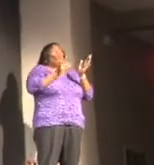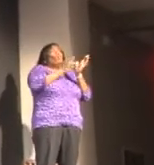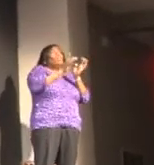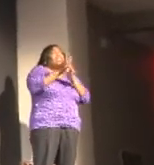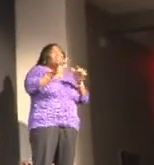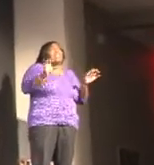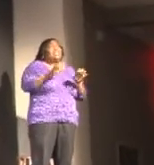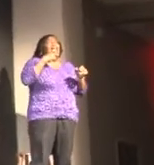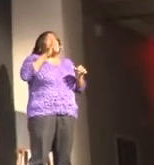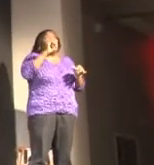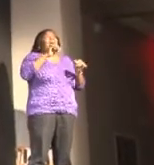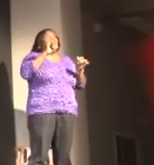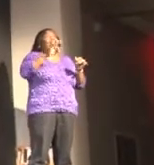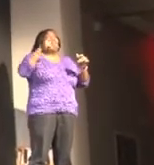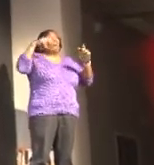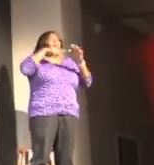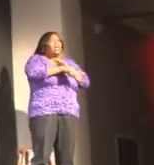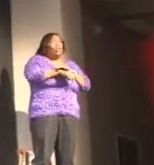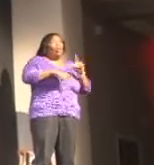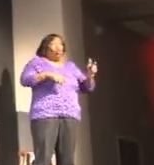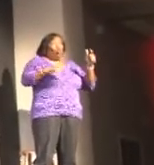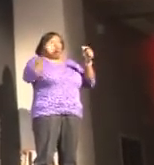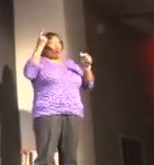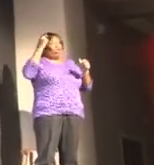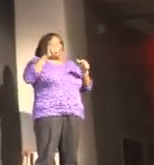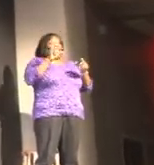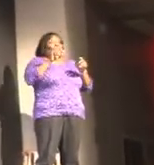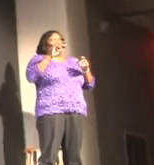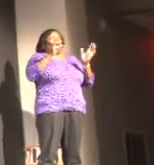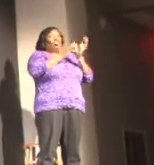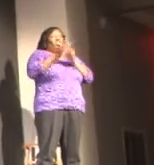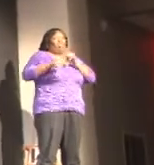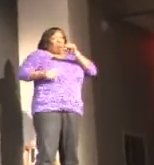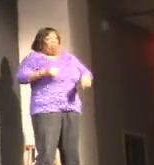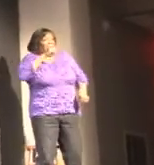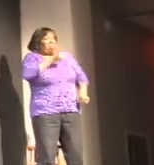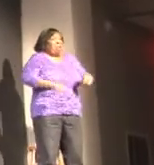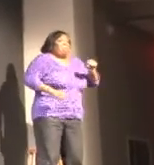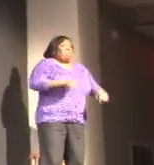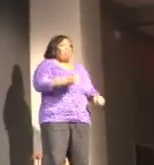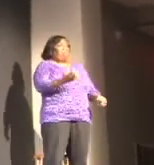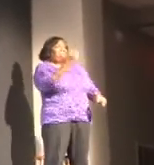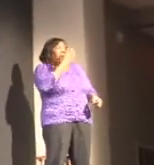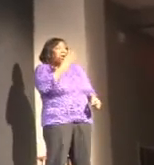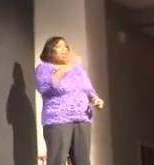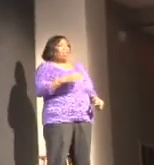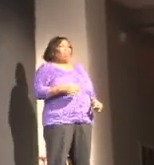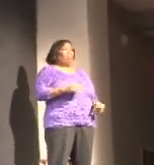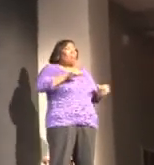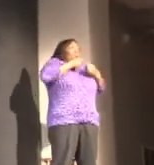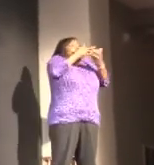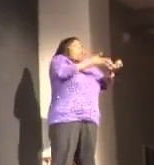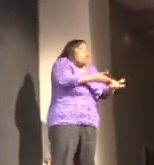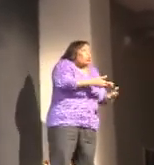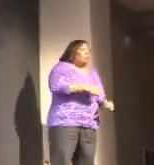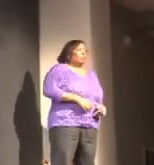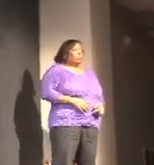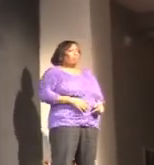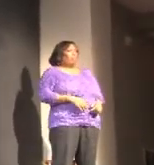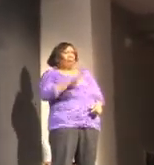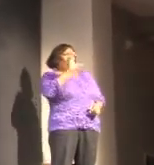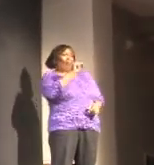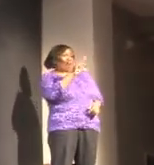him he was going to let him be killed? You think he went stomping around in the yard, crying and throwing up? Oh,